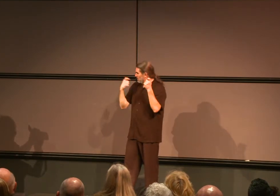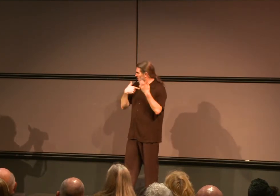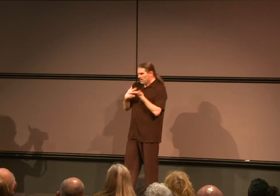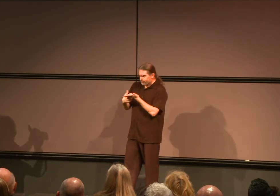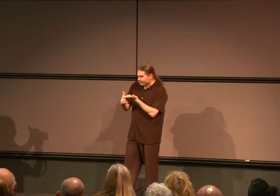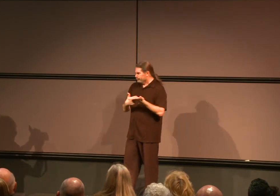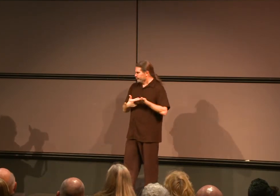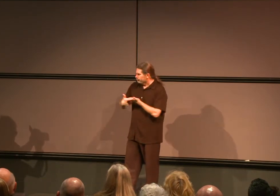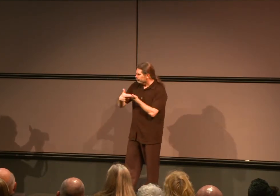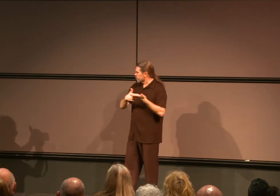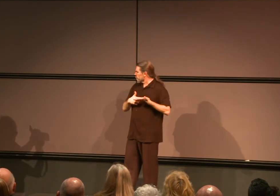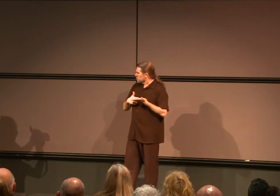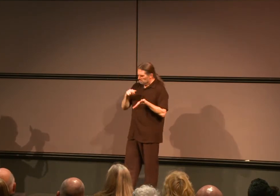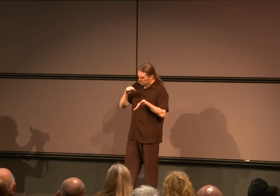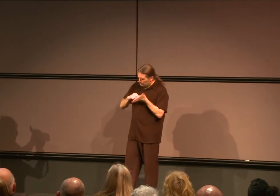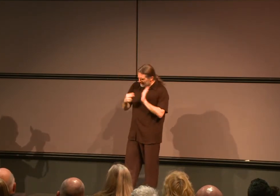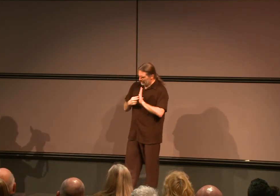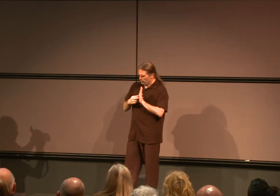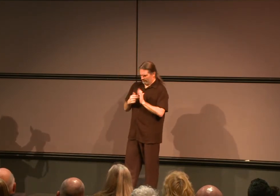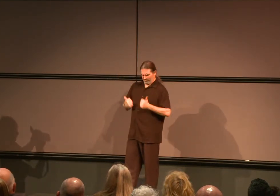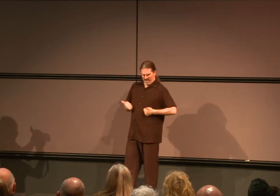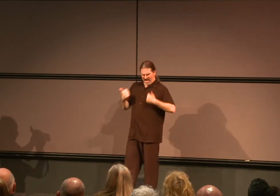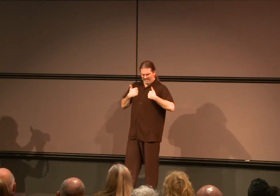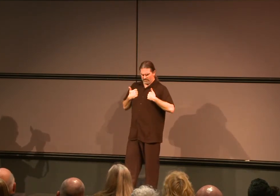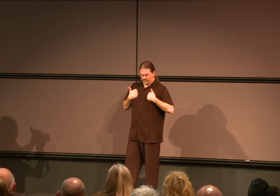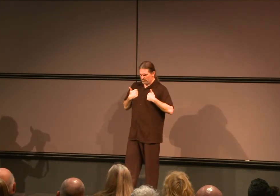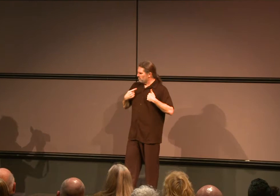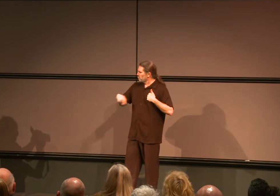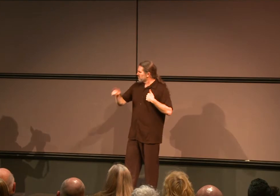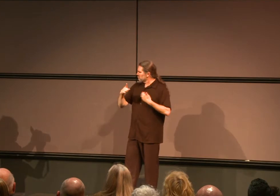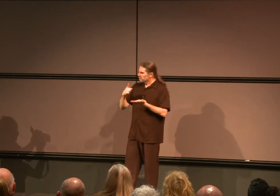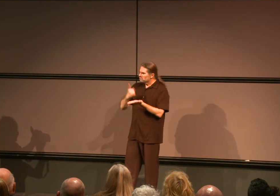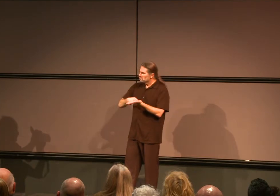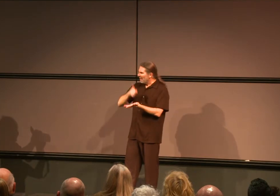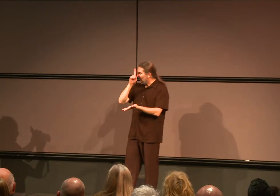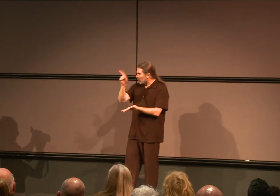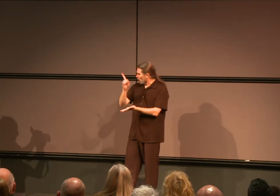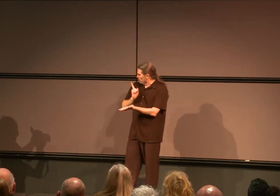Here we are at the ASL Poetry Festival, and we're discussing the meaning of life.